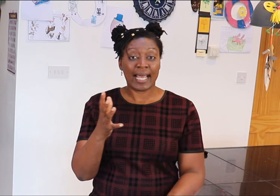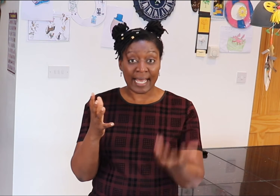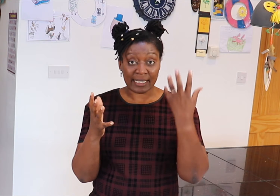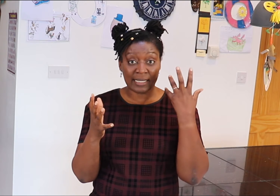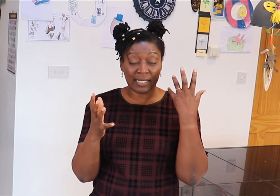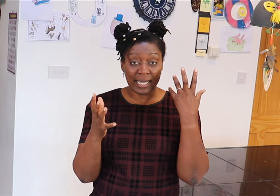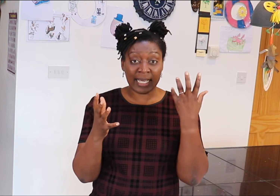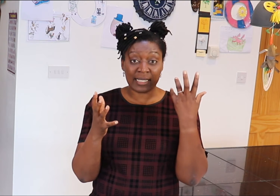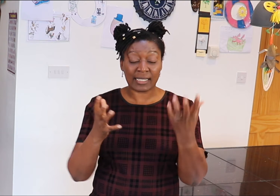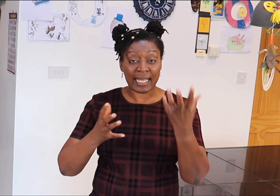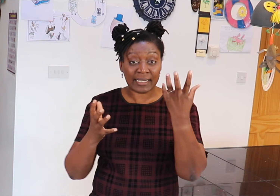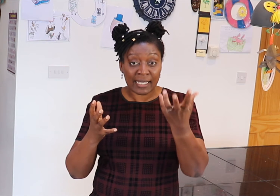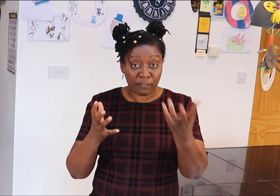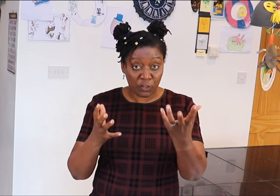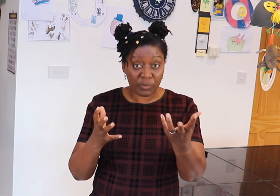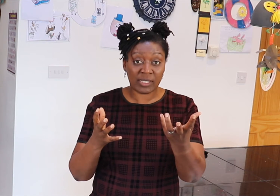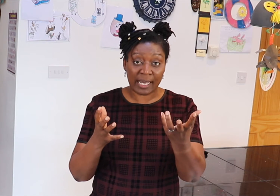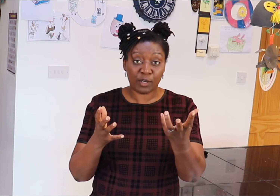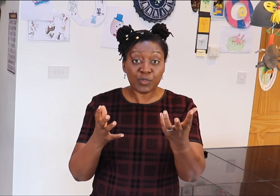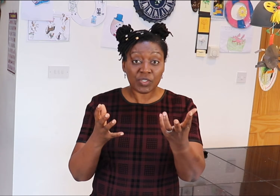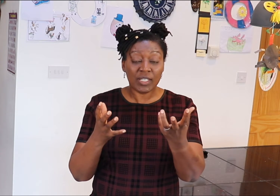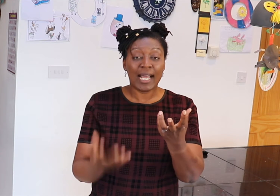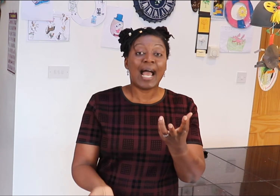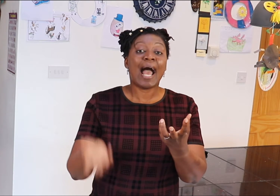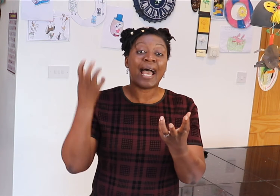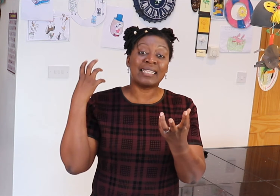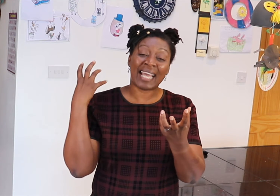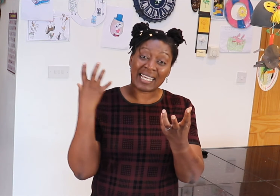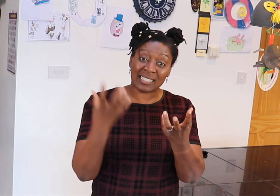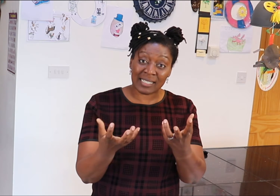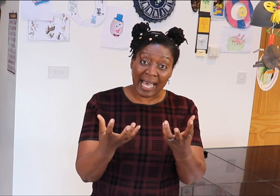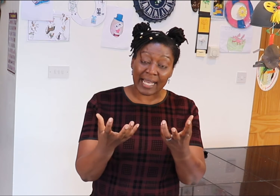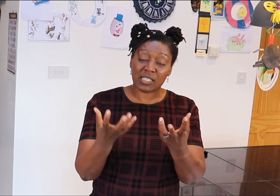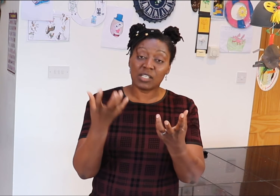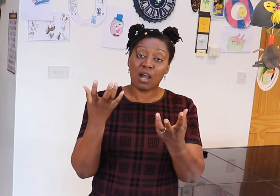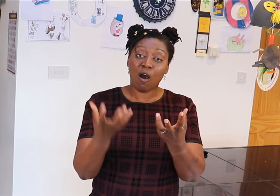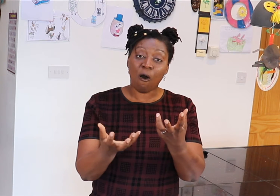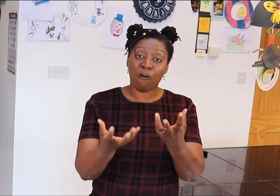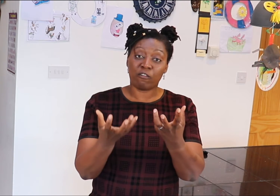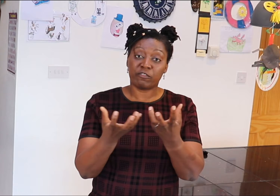a set of human cells and a set of